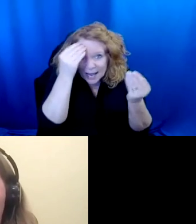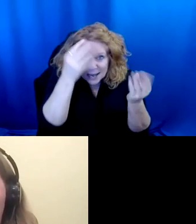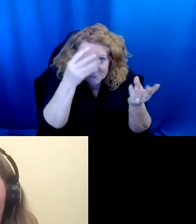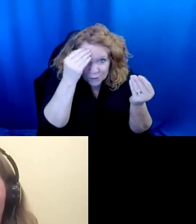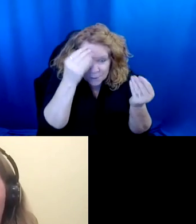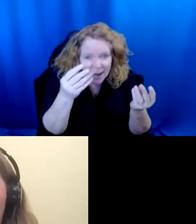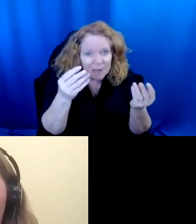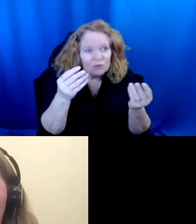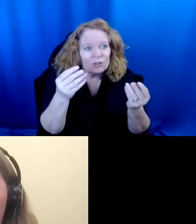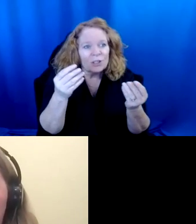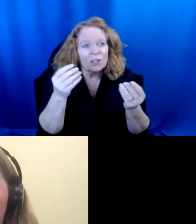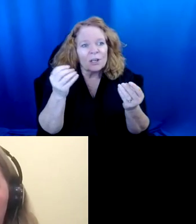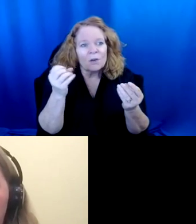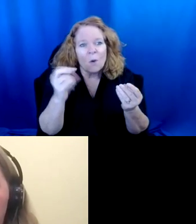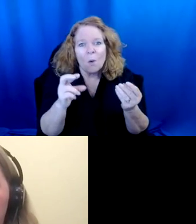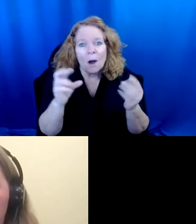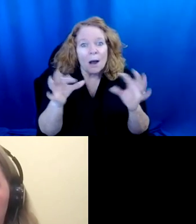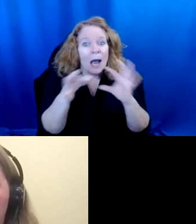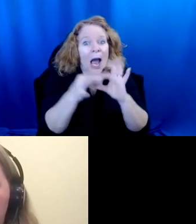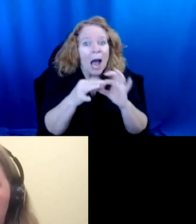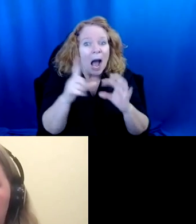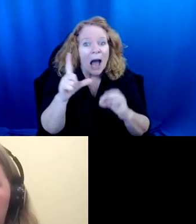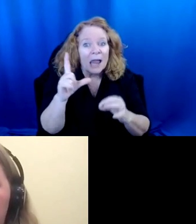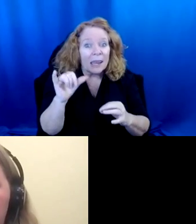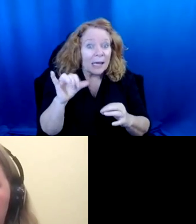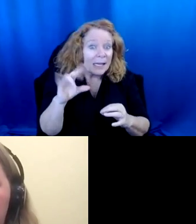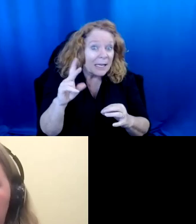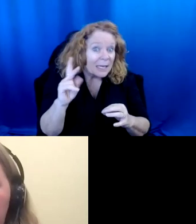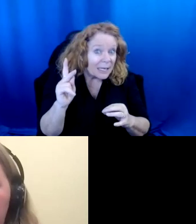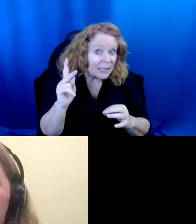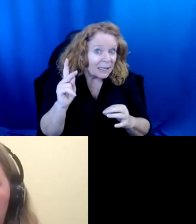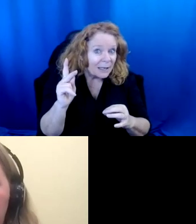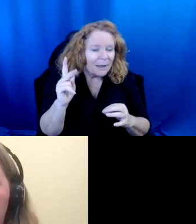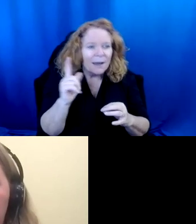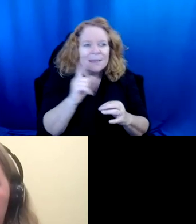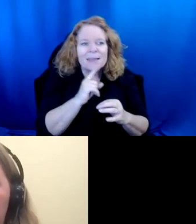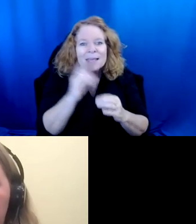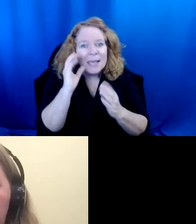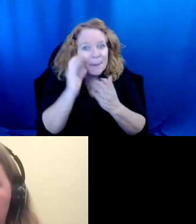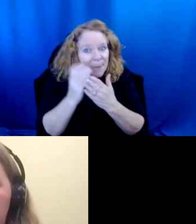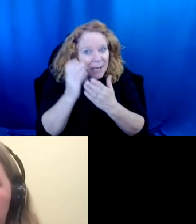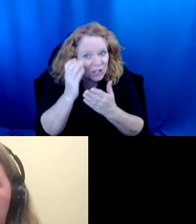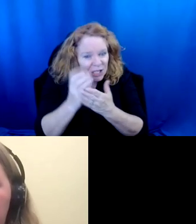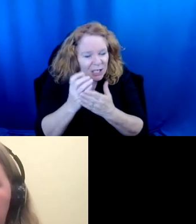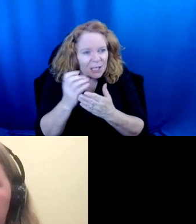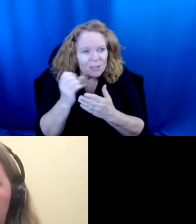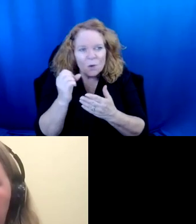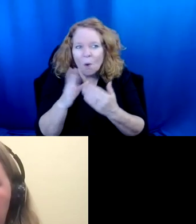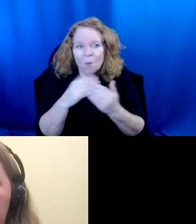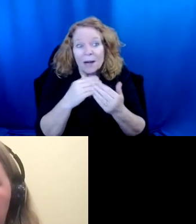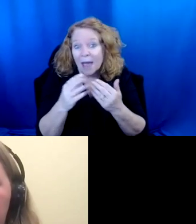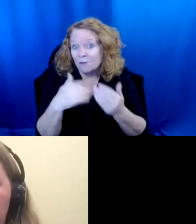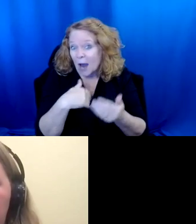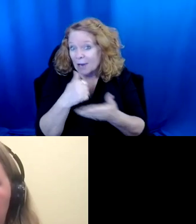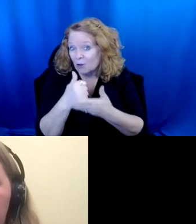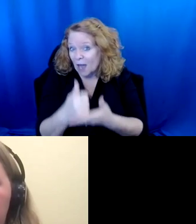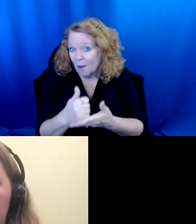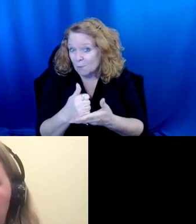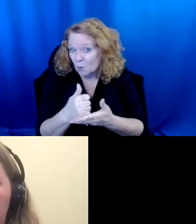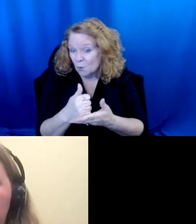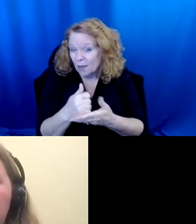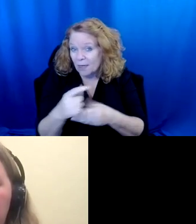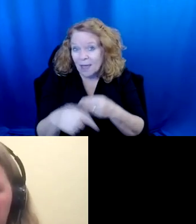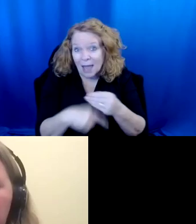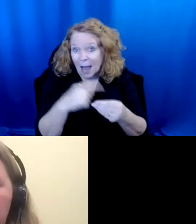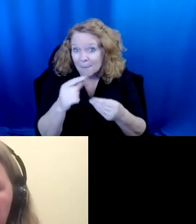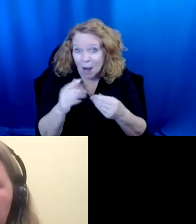that you want a link to or the actual image of or the anything that I can help you with relating to what's